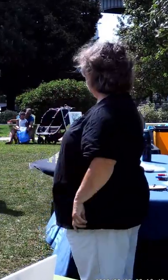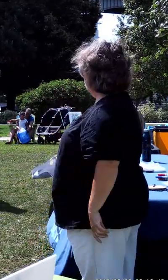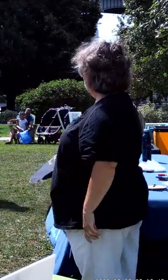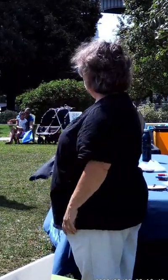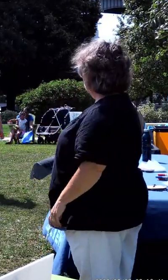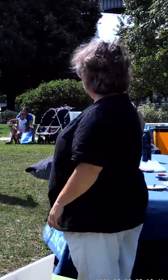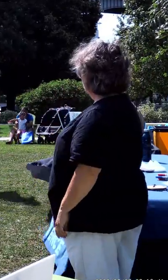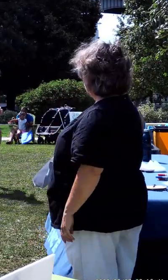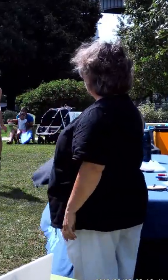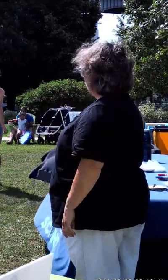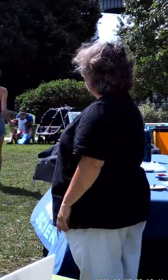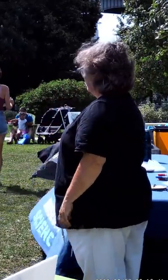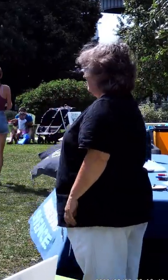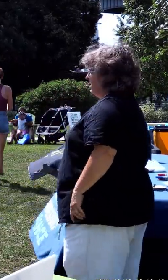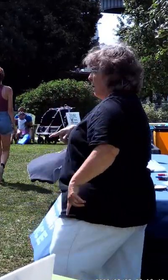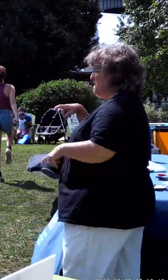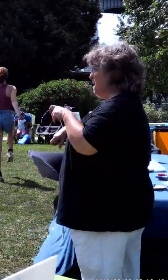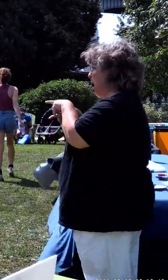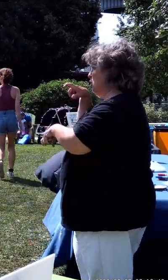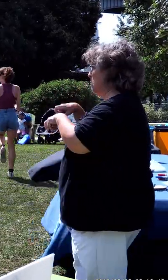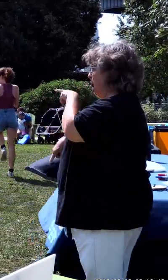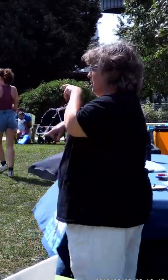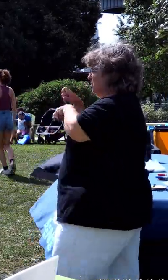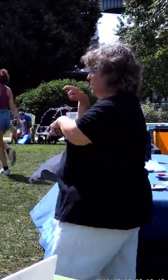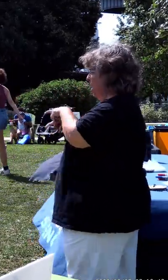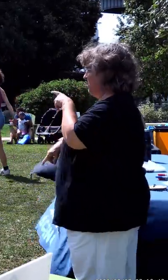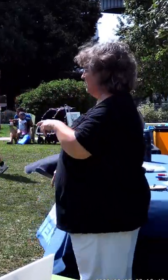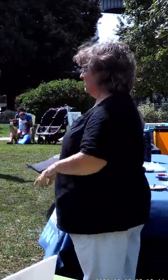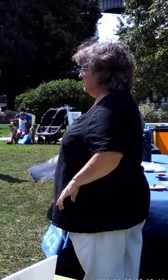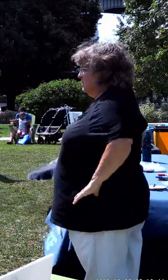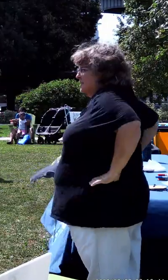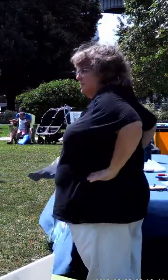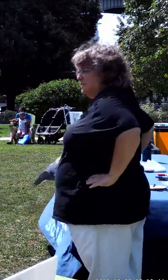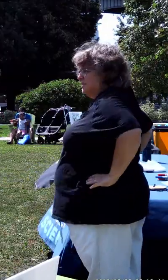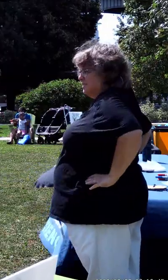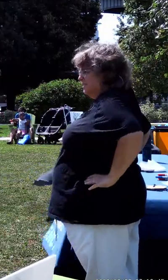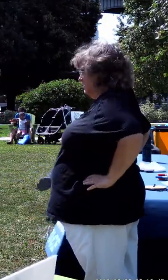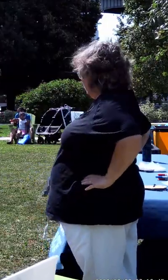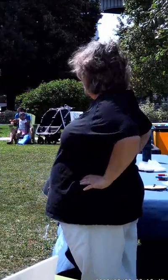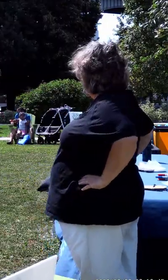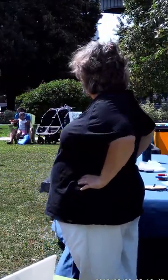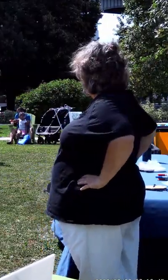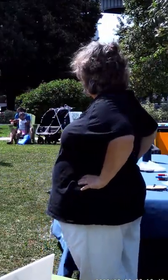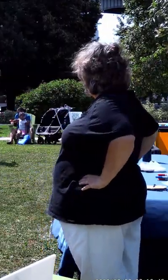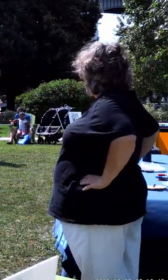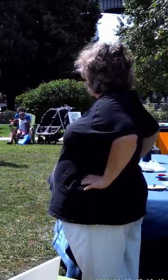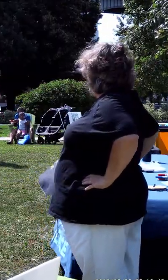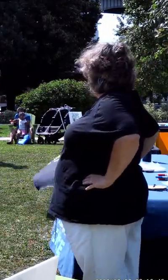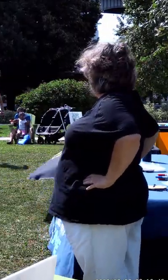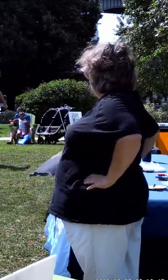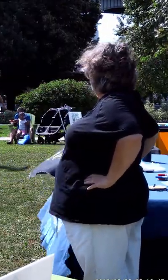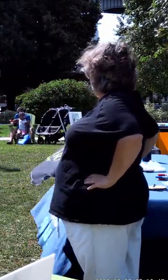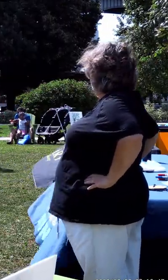In a circle, in a square, in a rectangle.